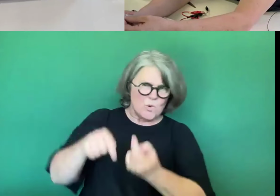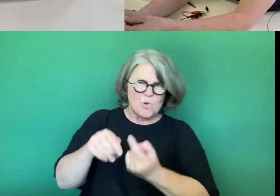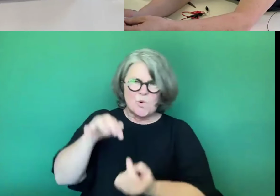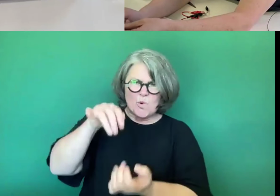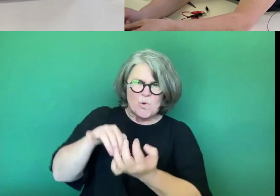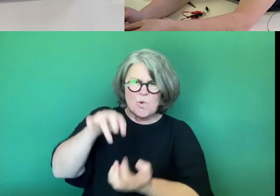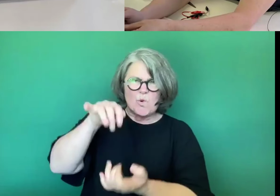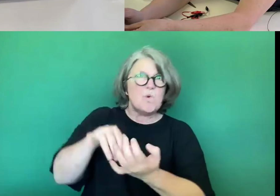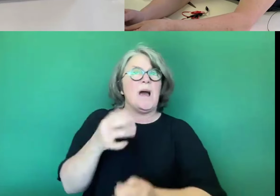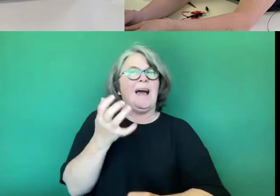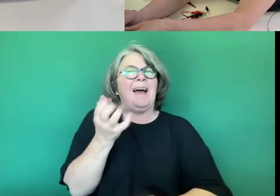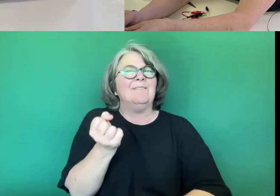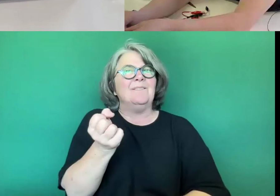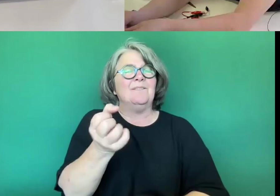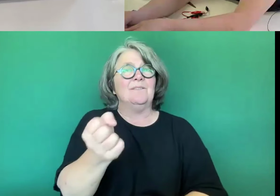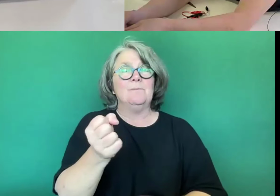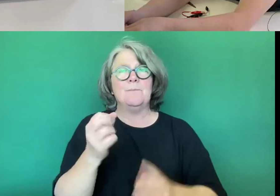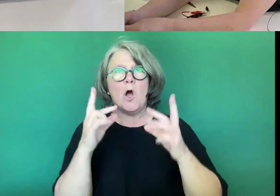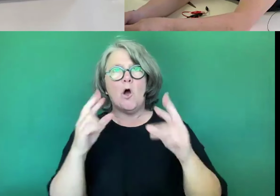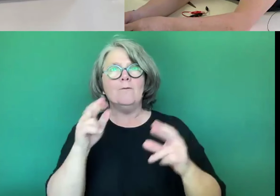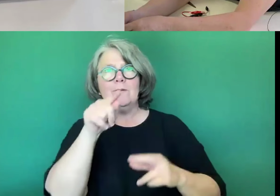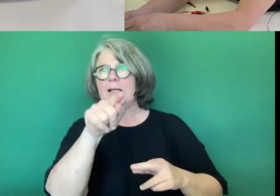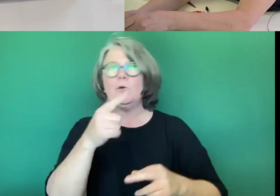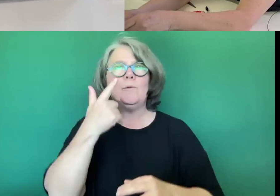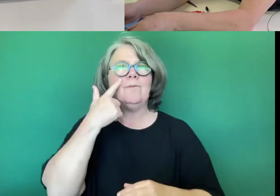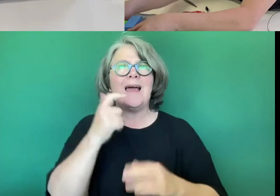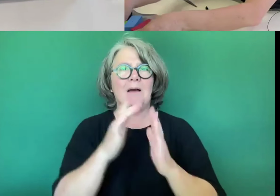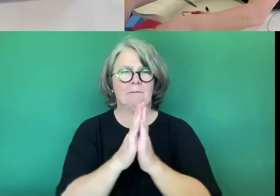hopefully managed to start our tape now,